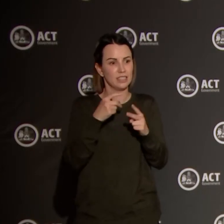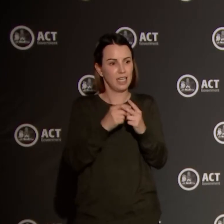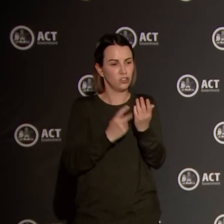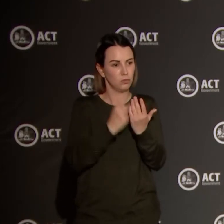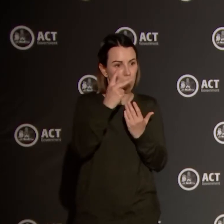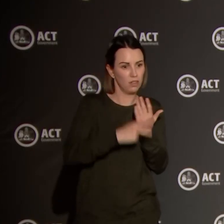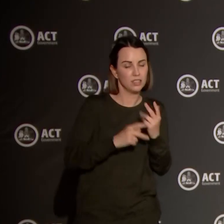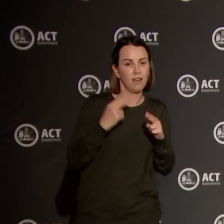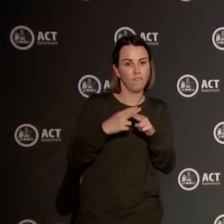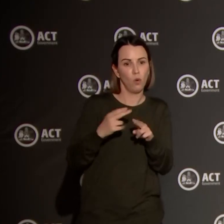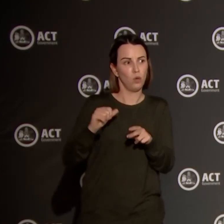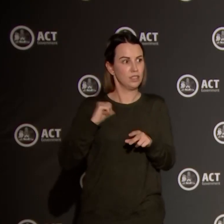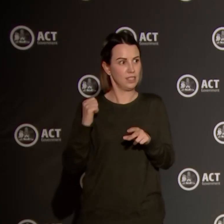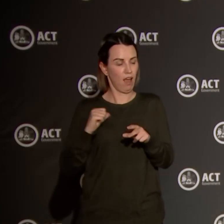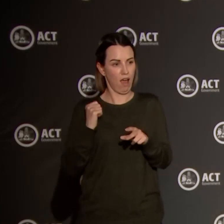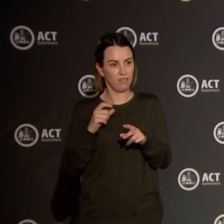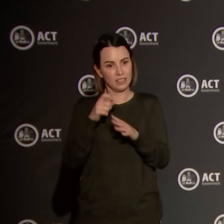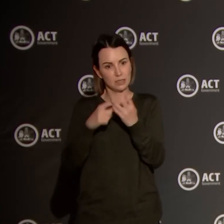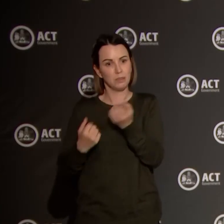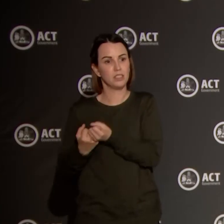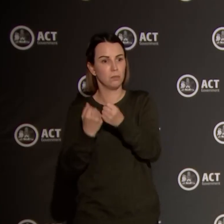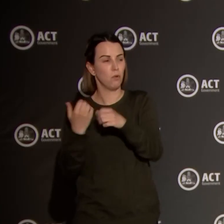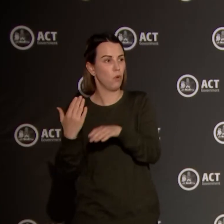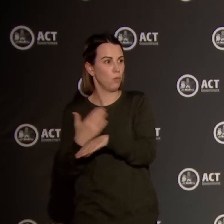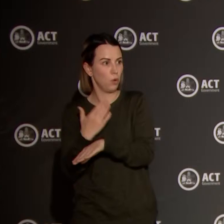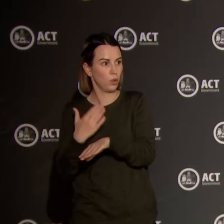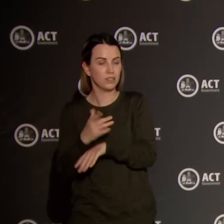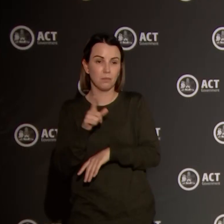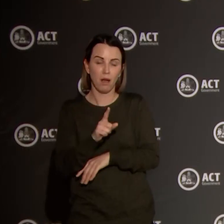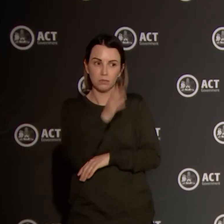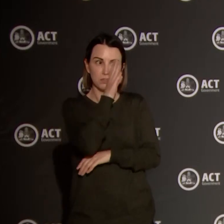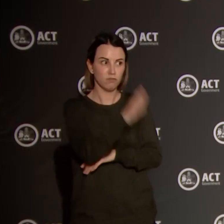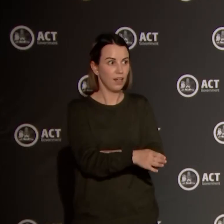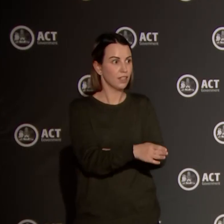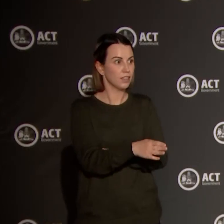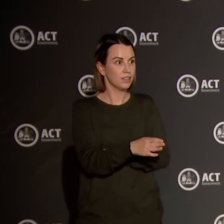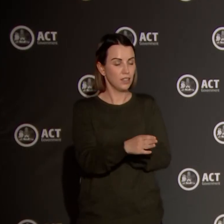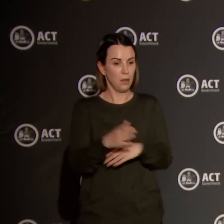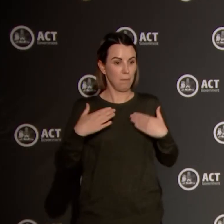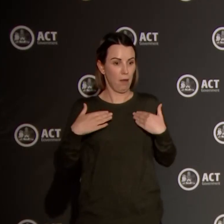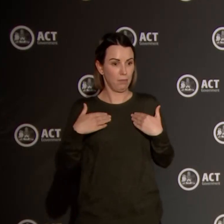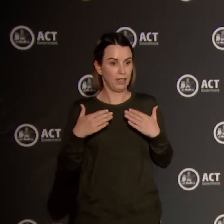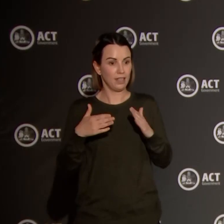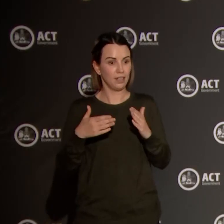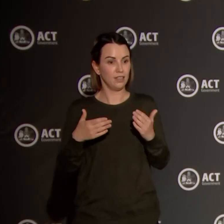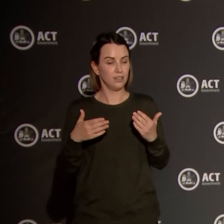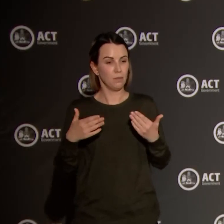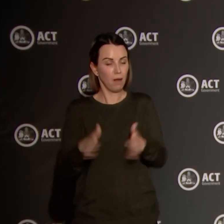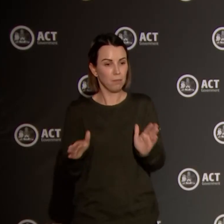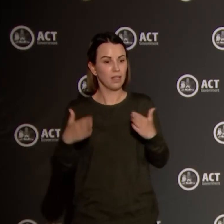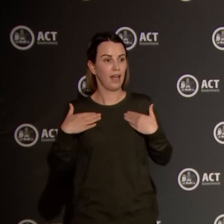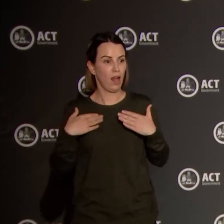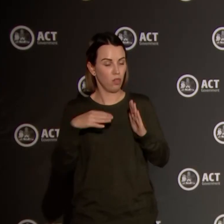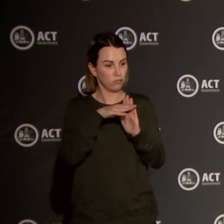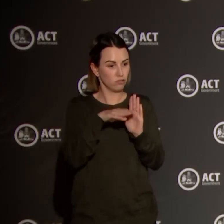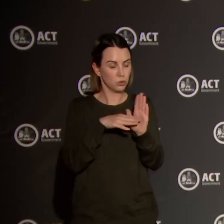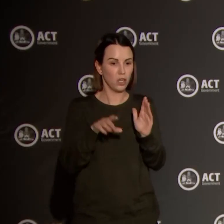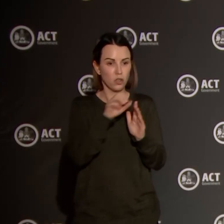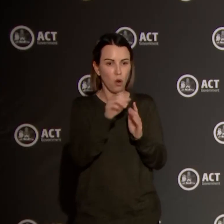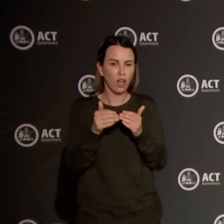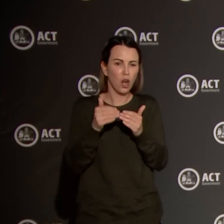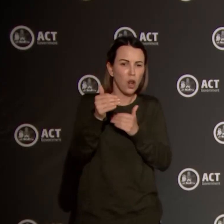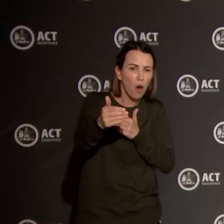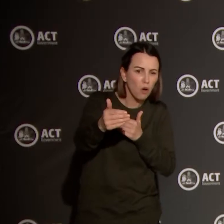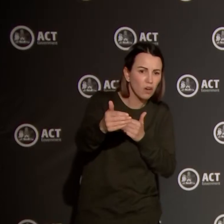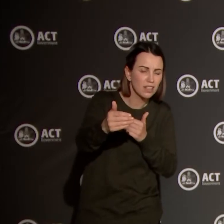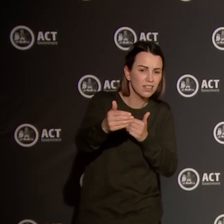support workers. But to be quite frank, public health directions are not a long-term solution to this problem.